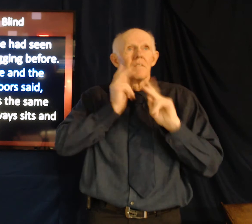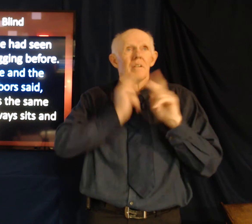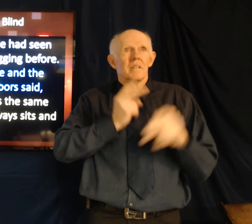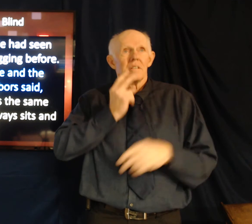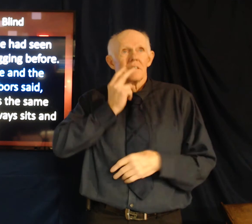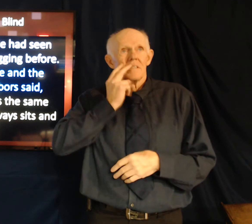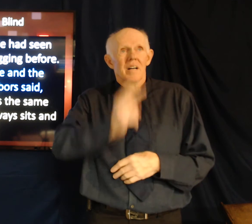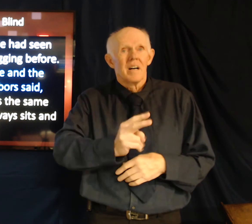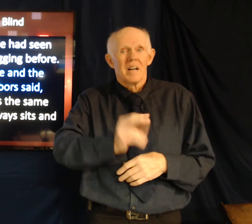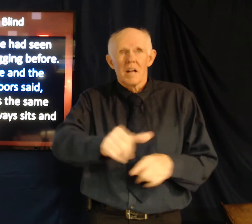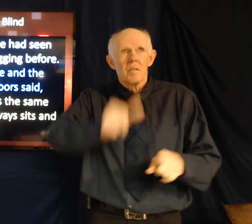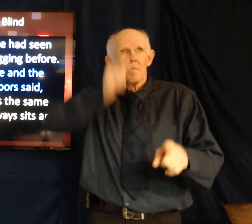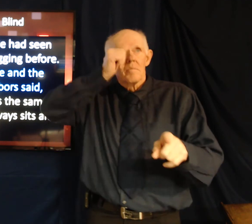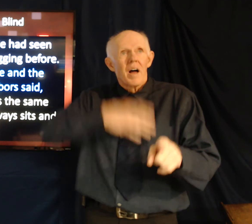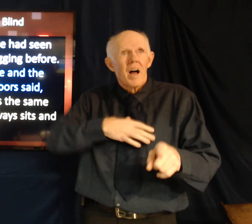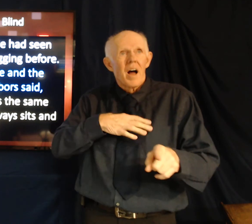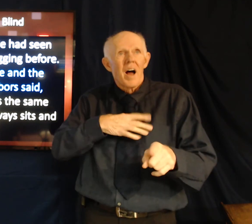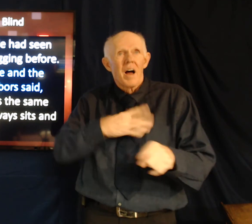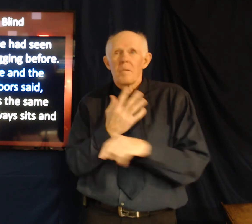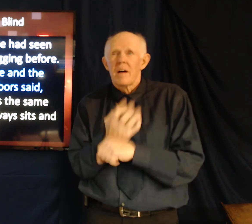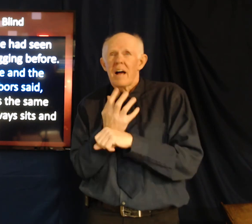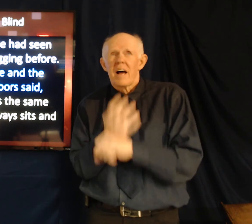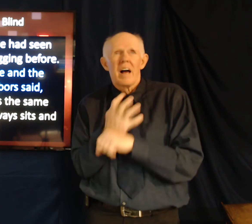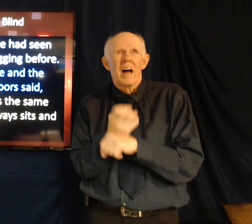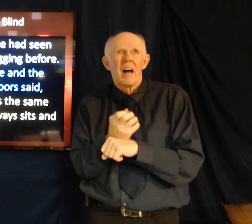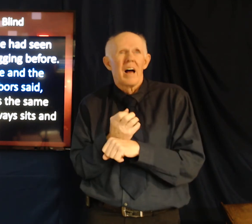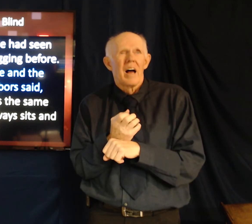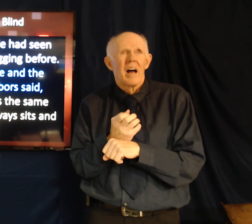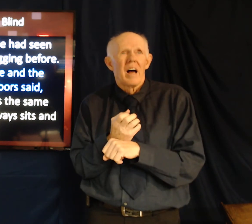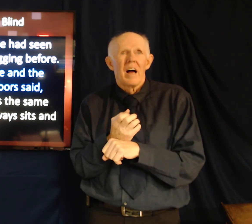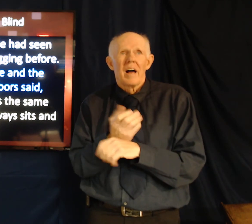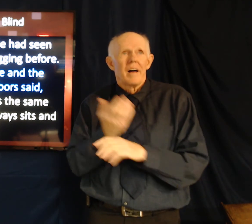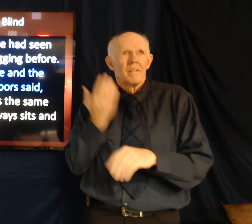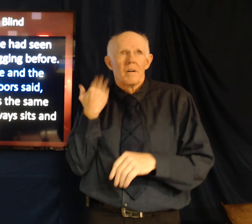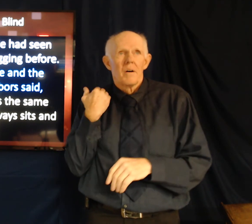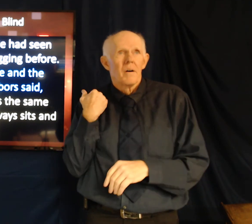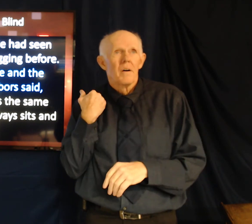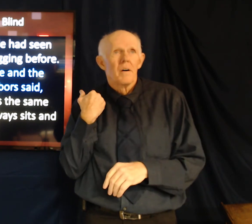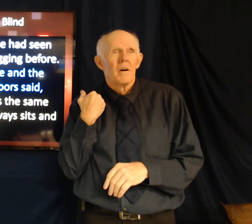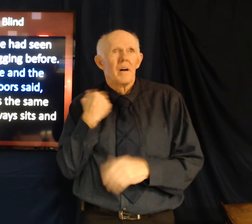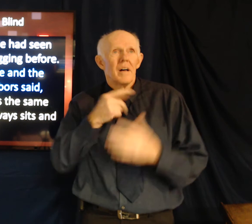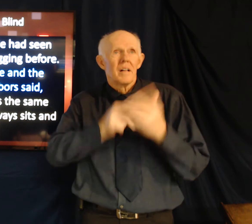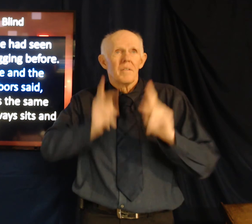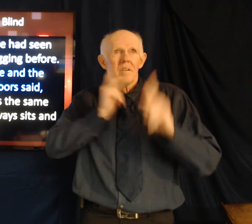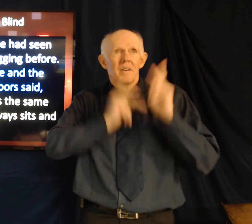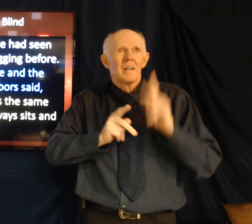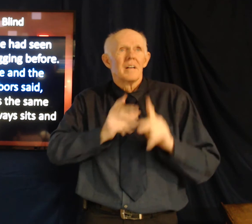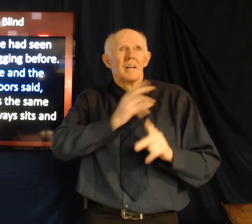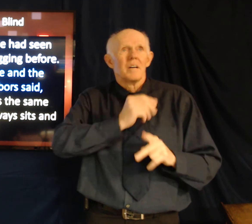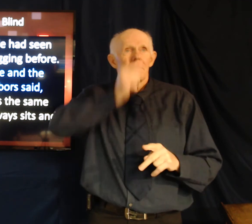Some people had seen this man begging before. These people